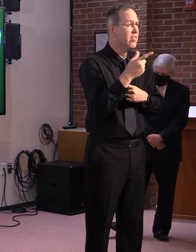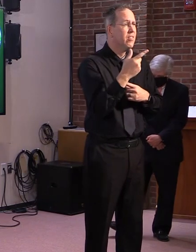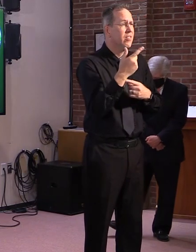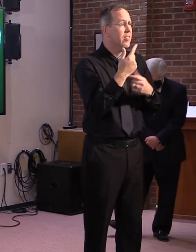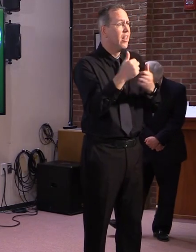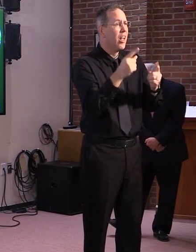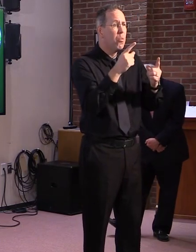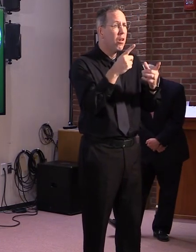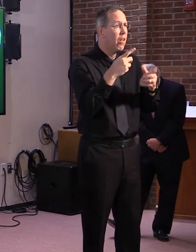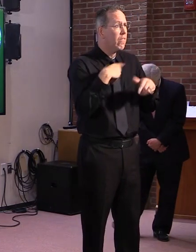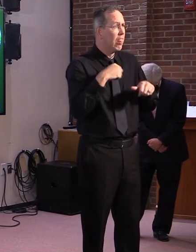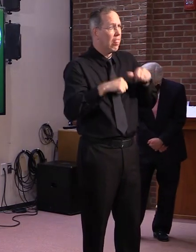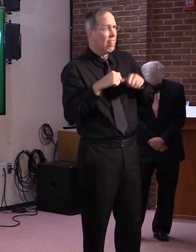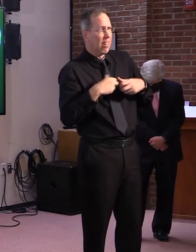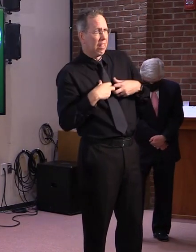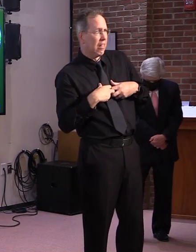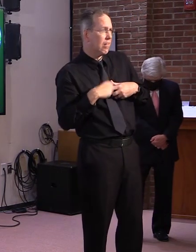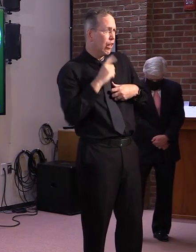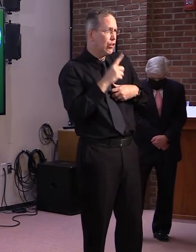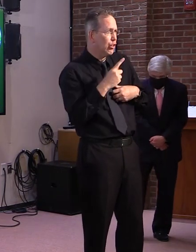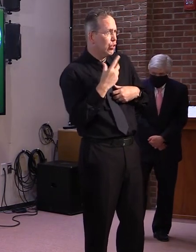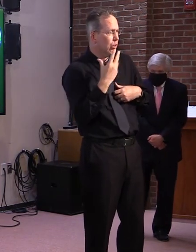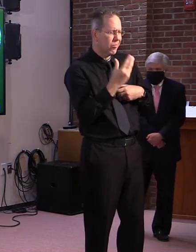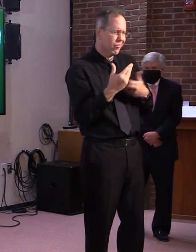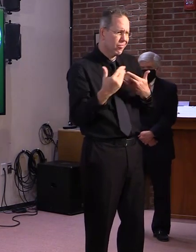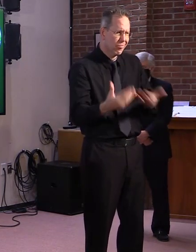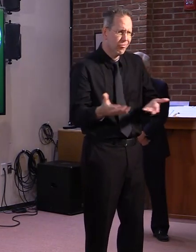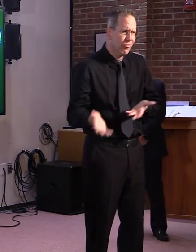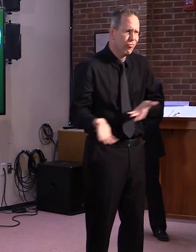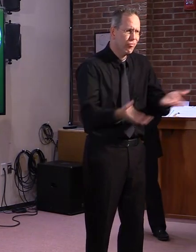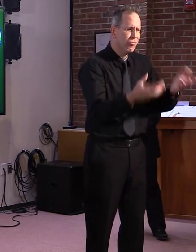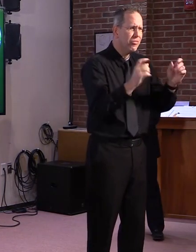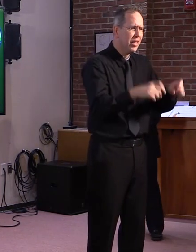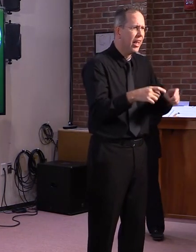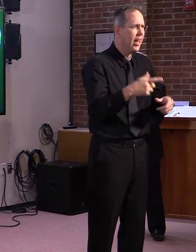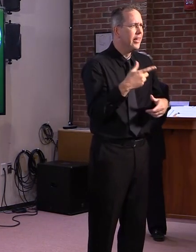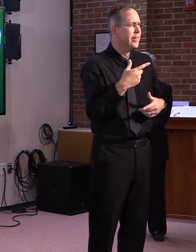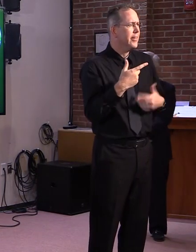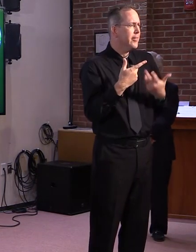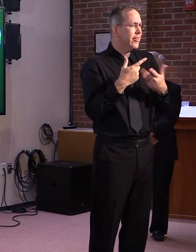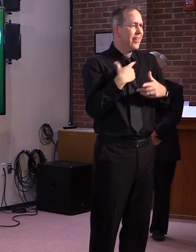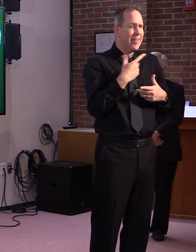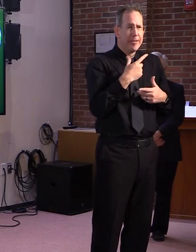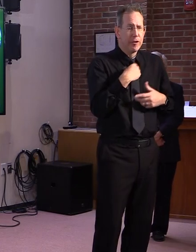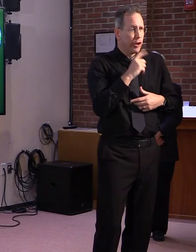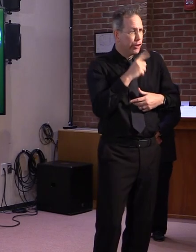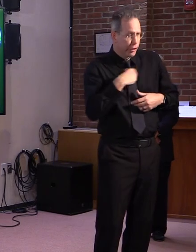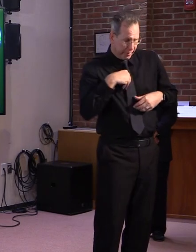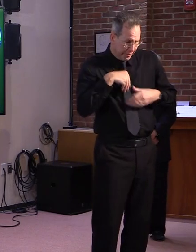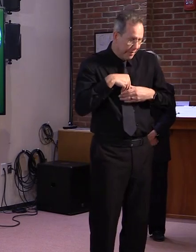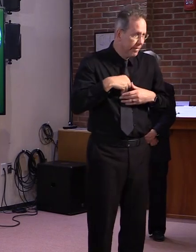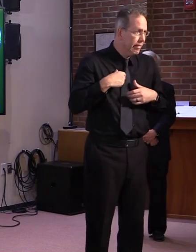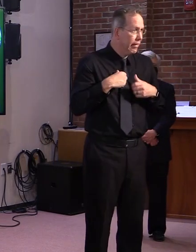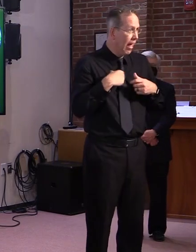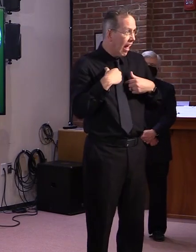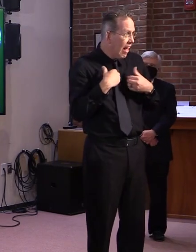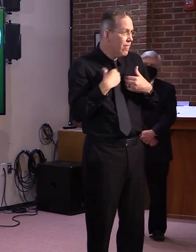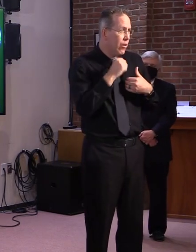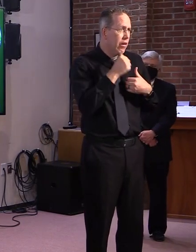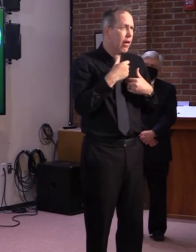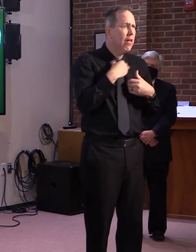important. If you have any questions, you should definitely get to one of the pop-up sites and have the tests